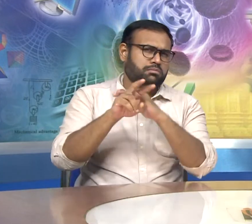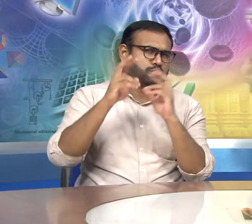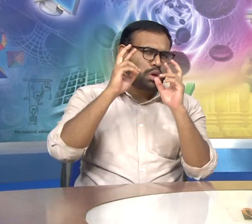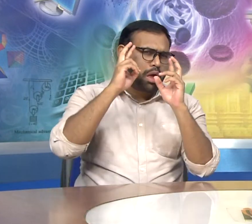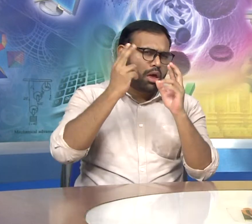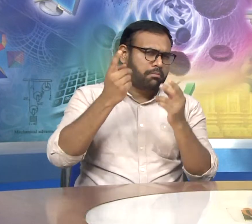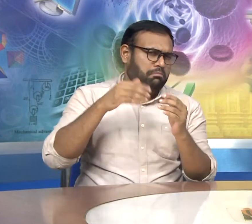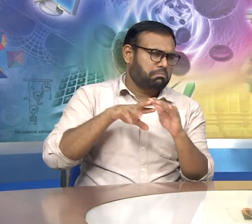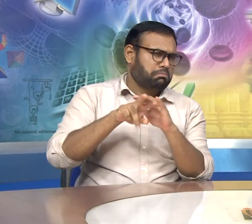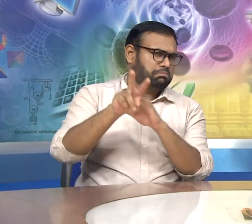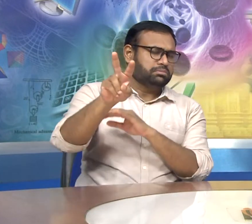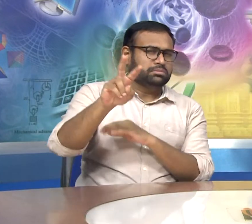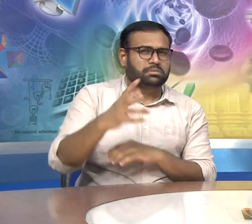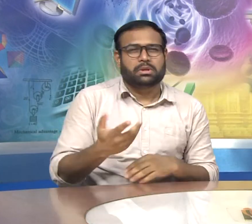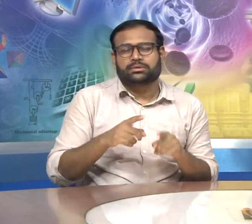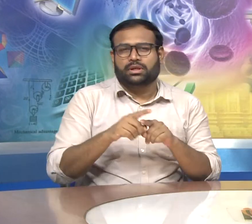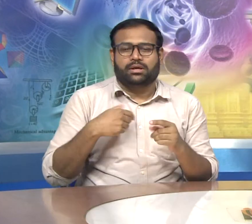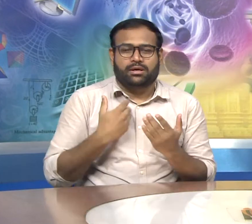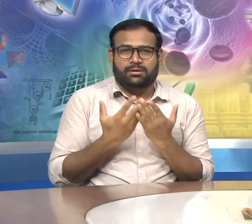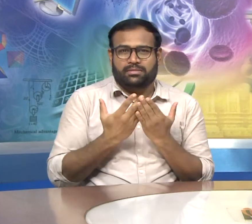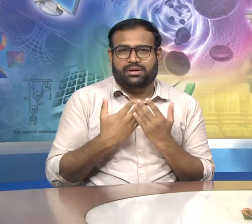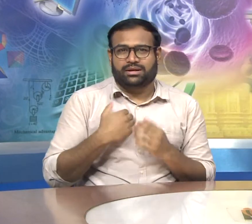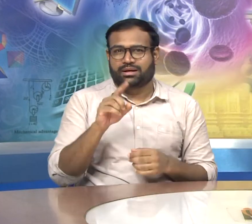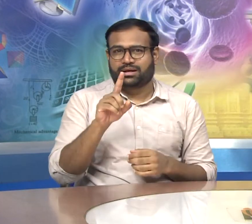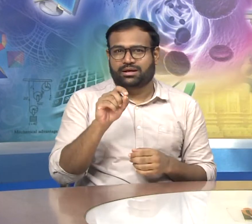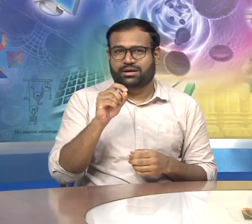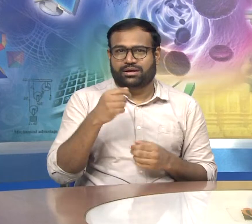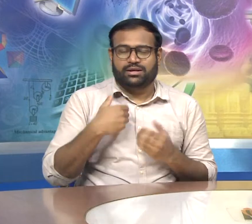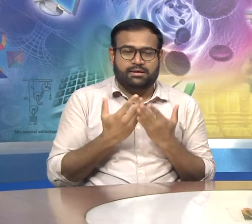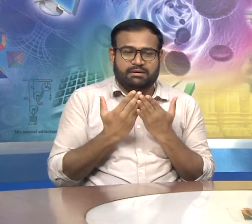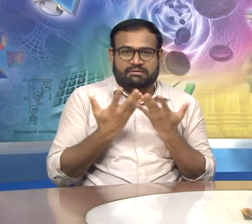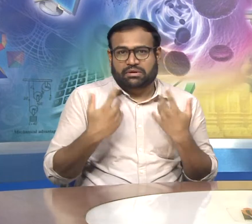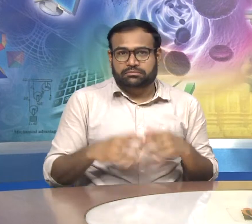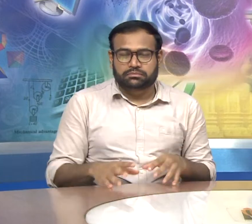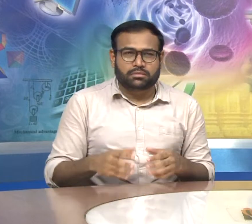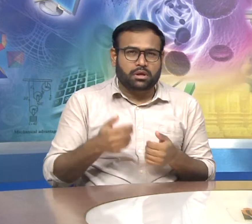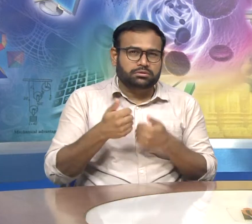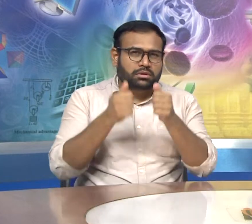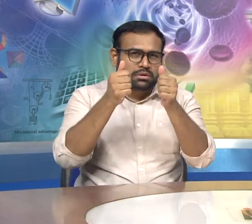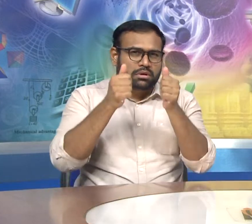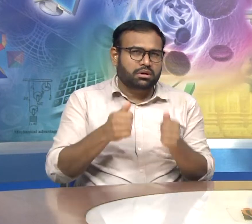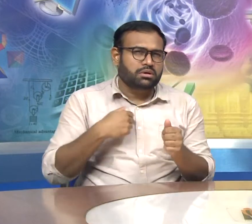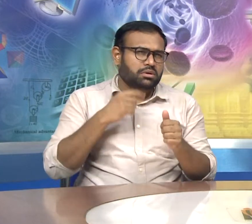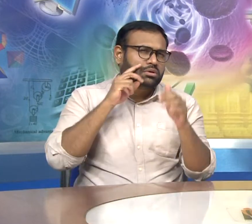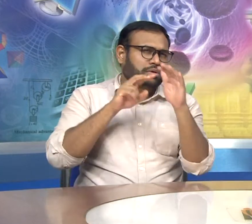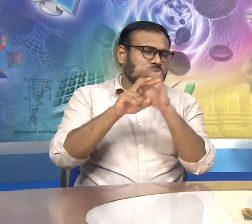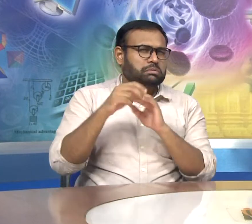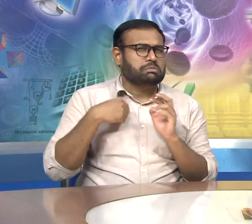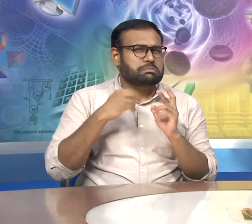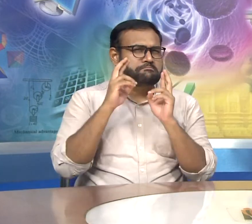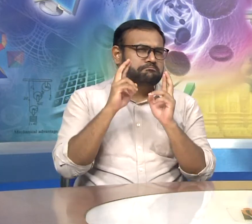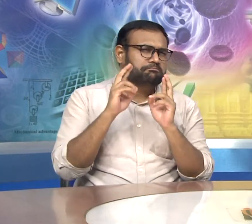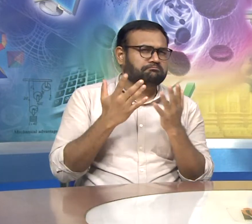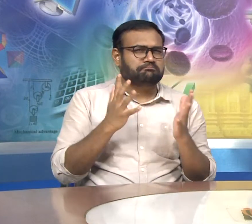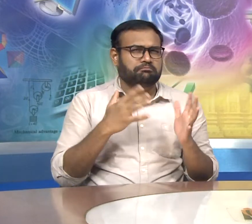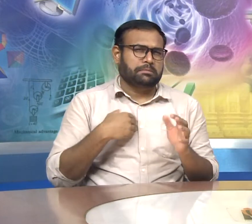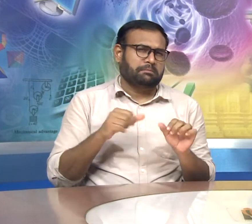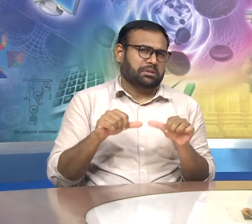Anticipation, it's mean guessing. I'm guessing my 10th is I clear, hopefully I